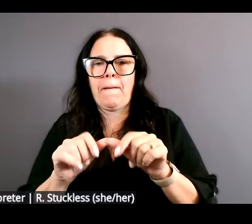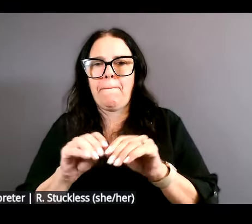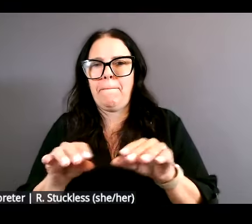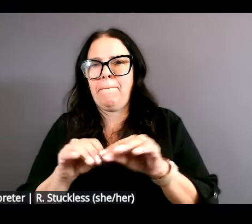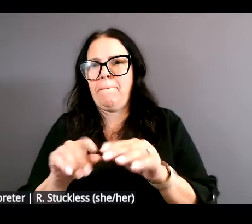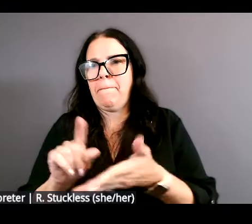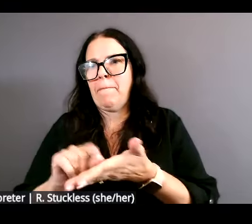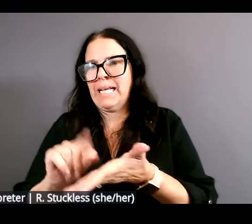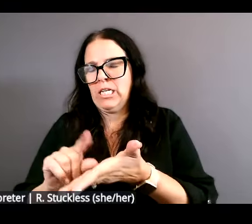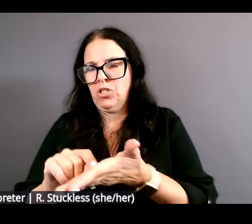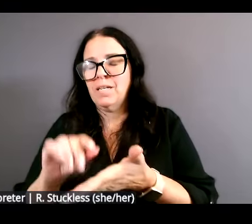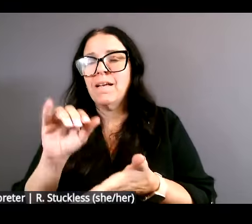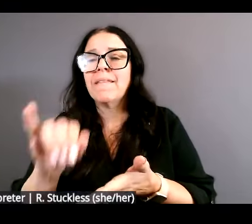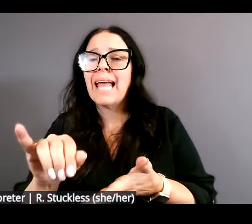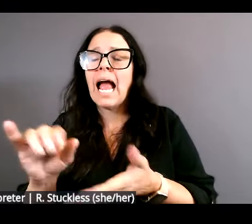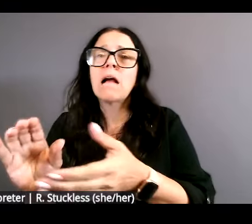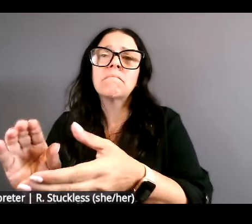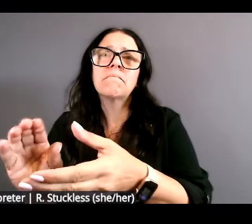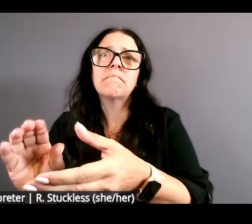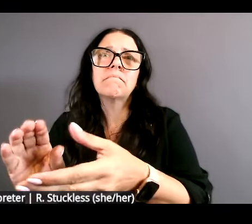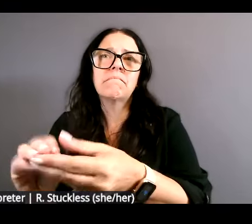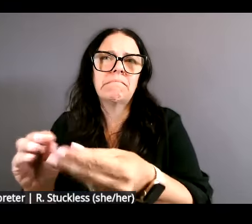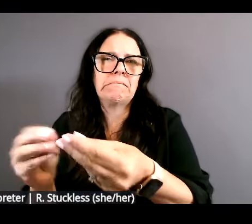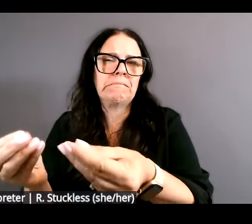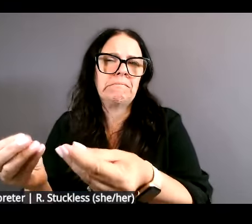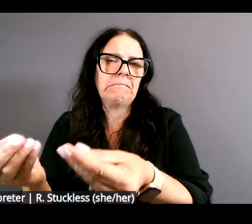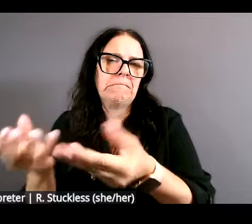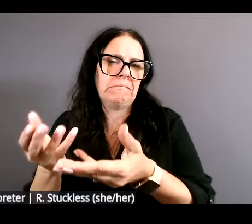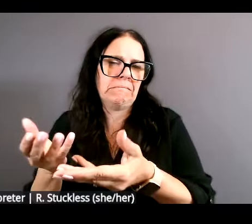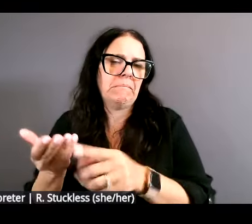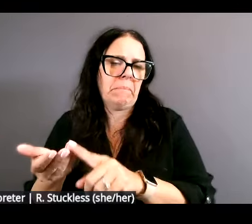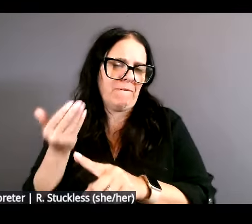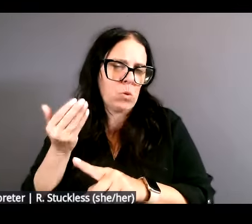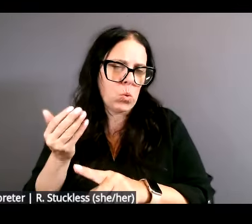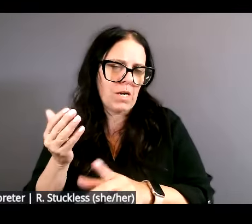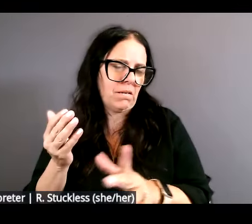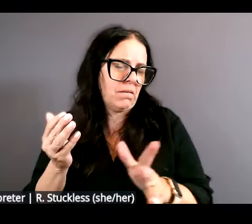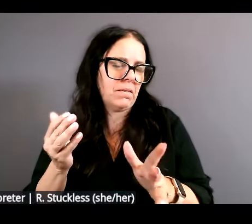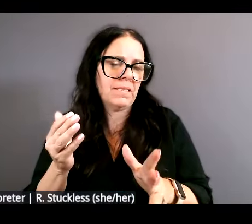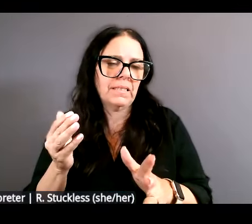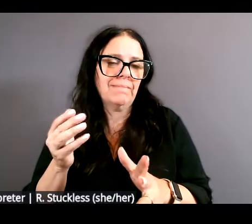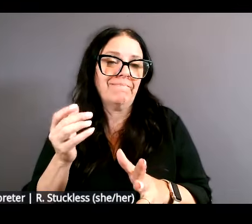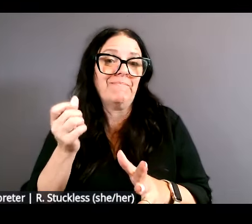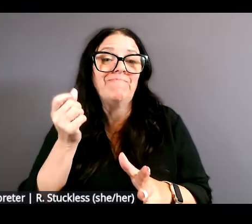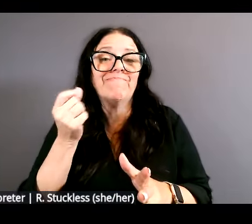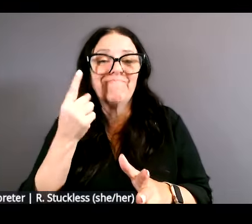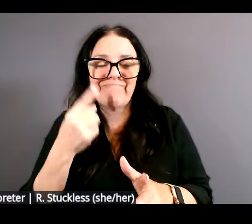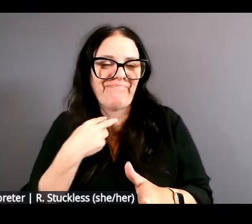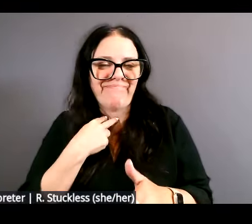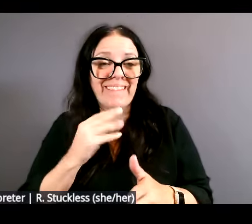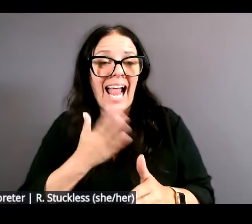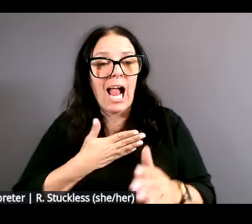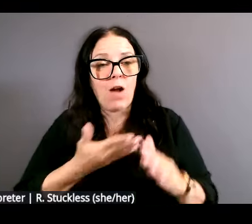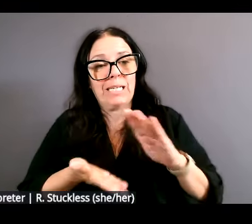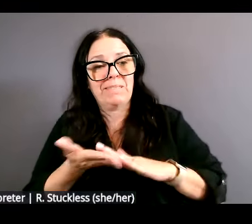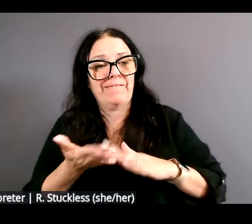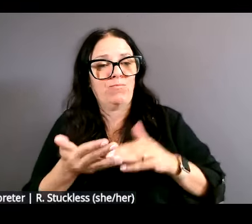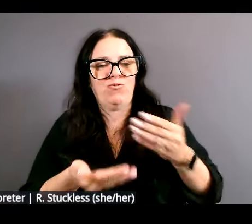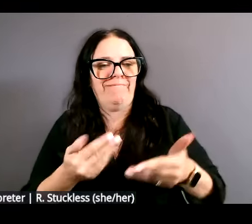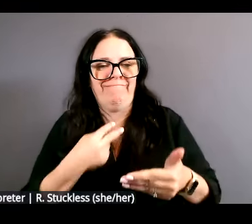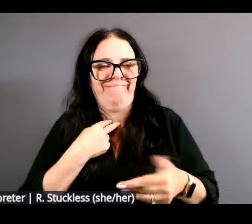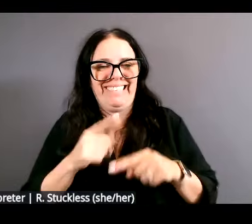before. And unfortunately, this is just not something that we administratively can do. What the request is that